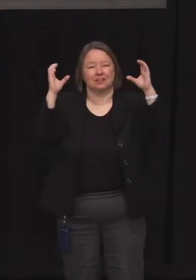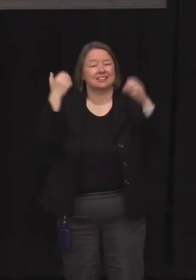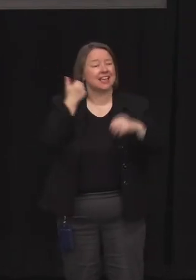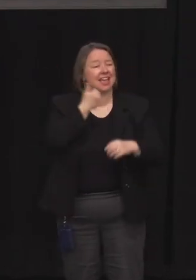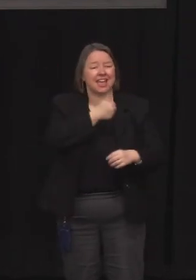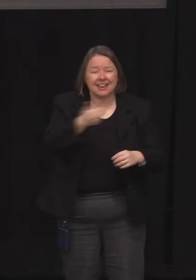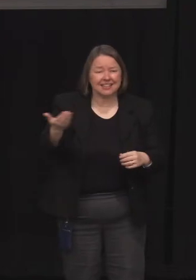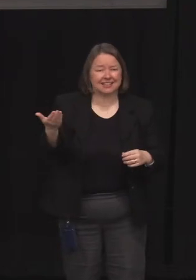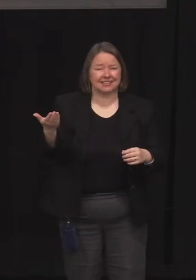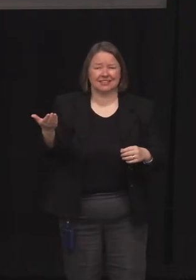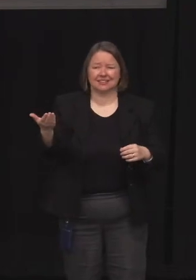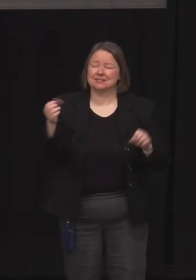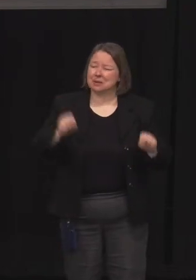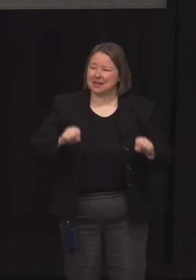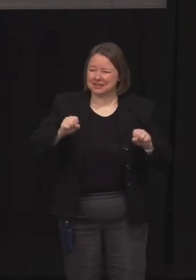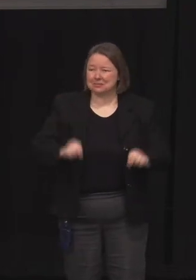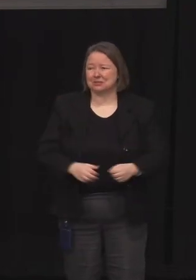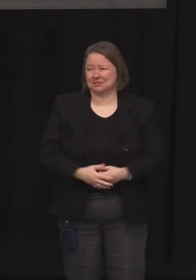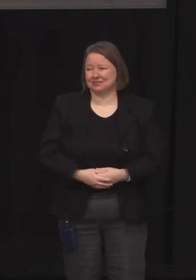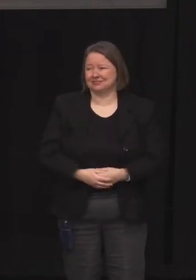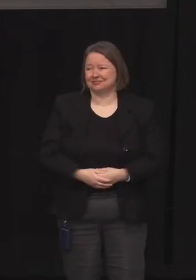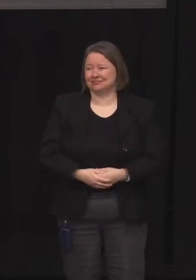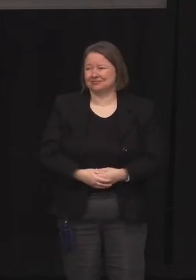anything is possible.